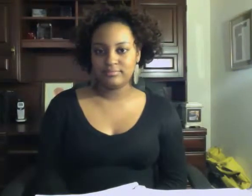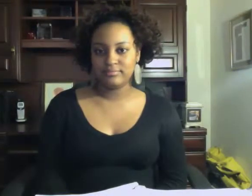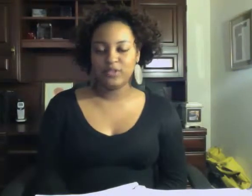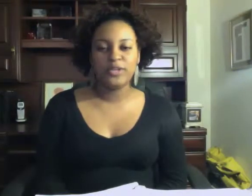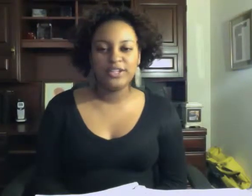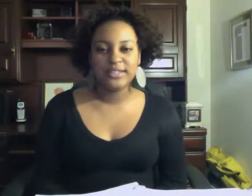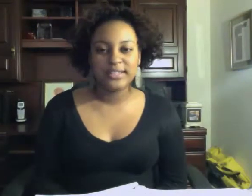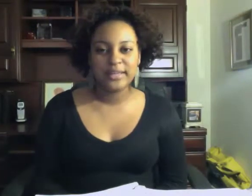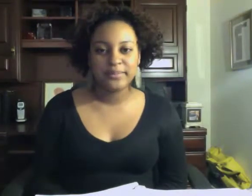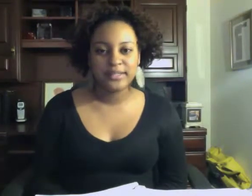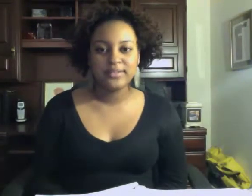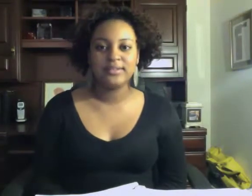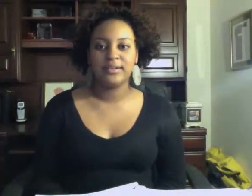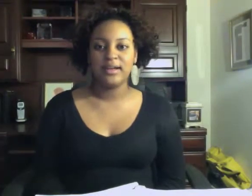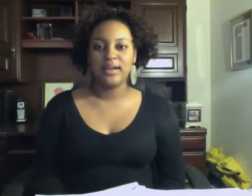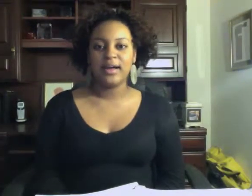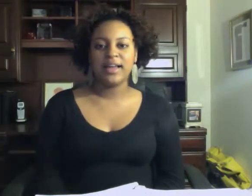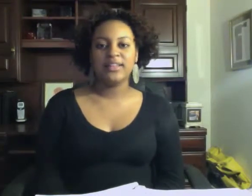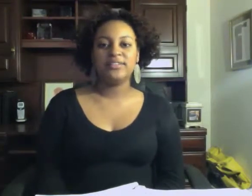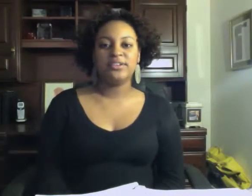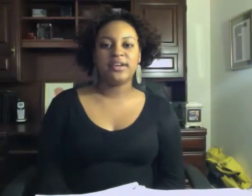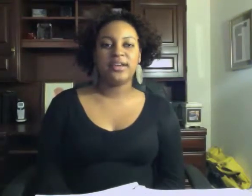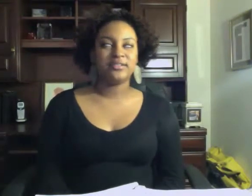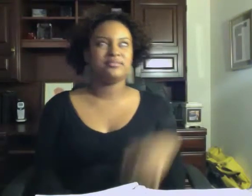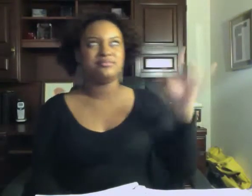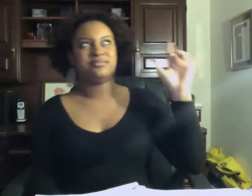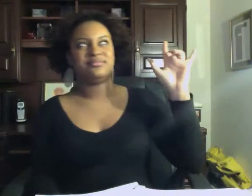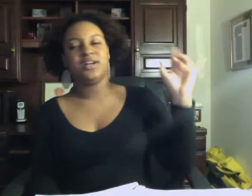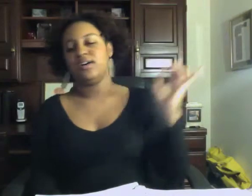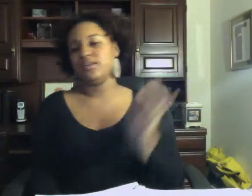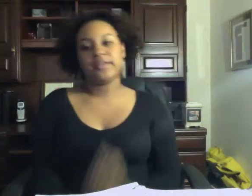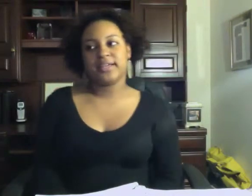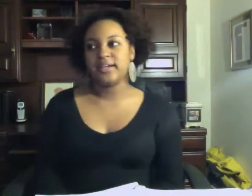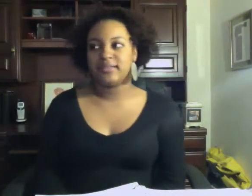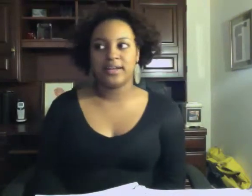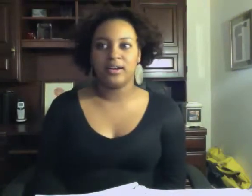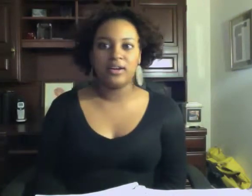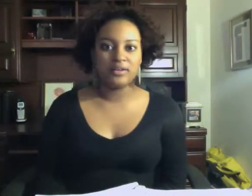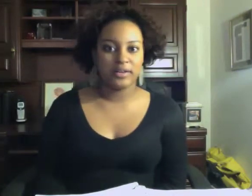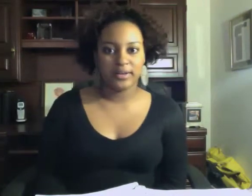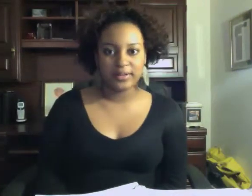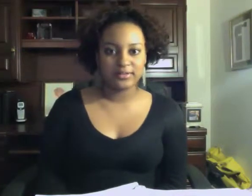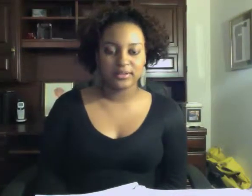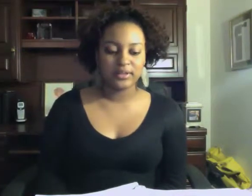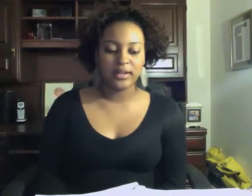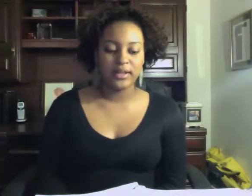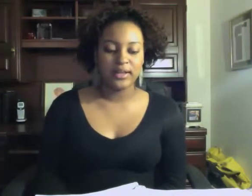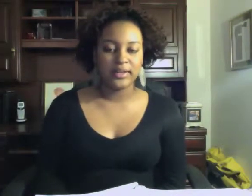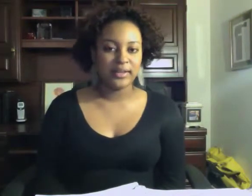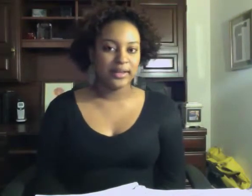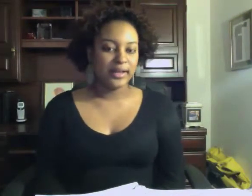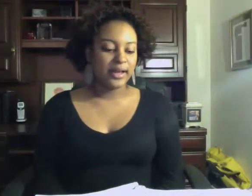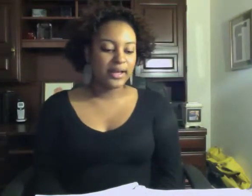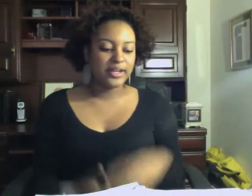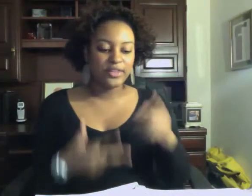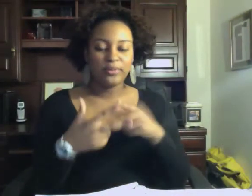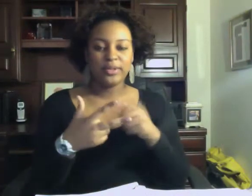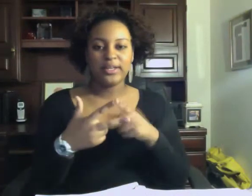What do you think that meant? I love you, God? Oh, okay, yeah, right. Oh, okay, whatever. Another one